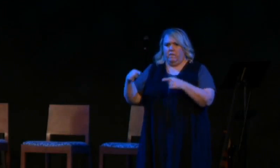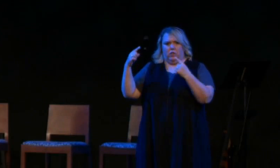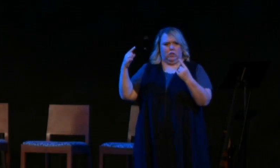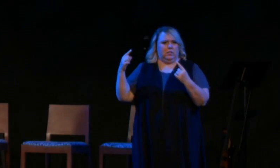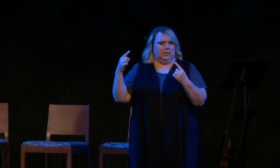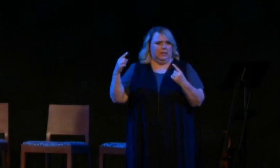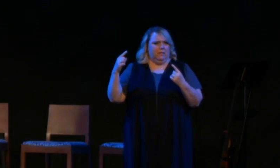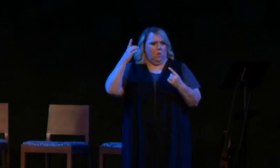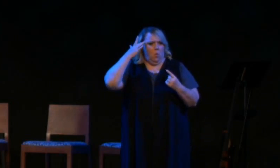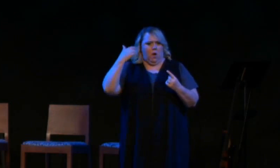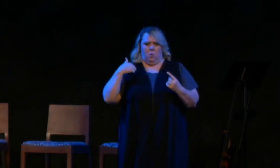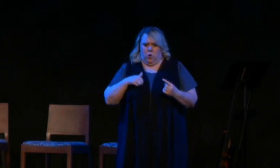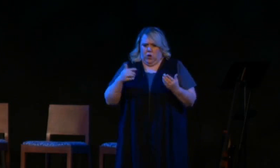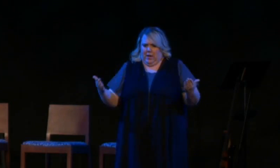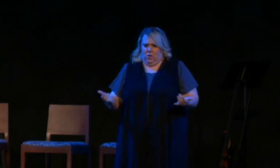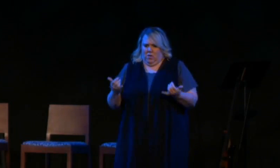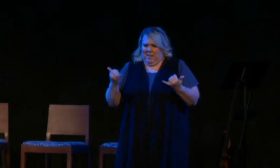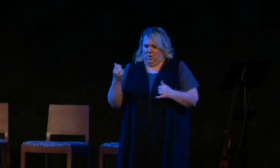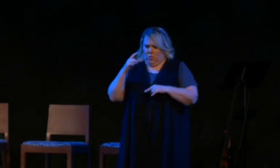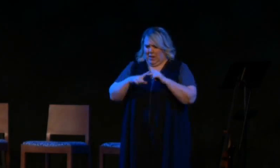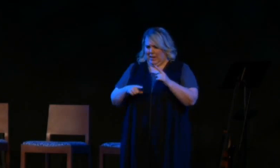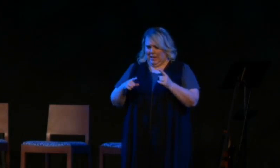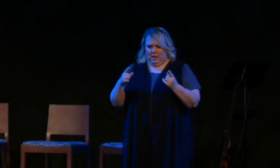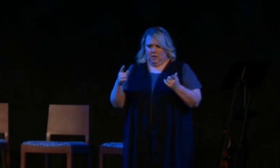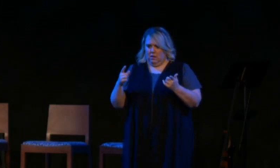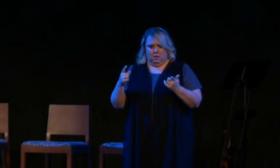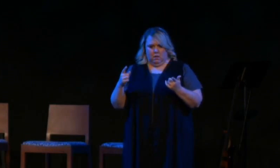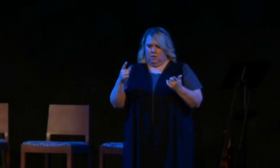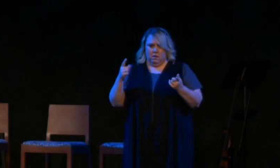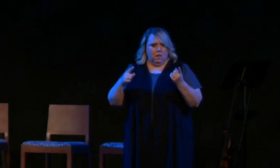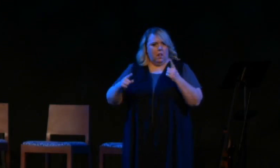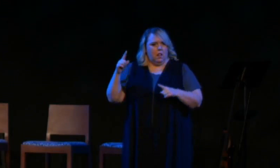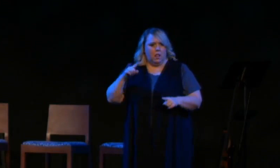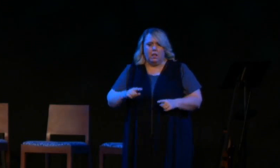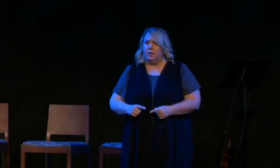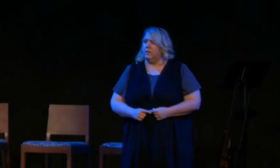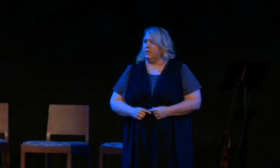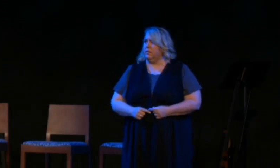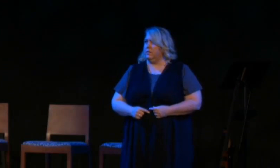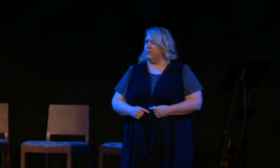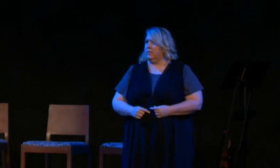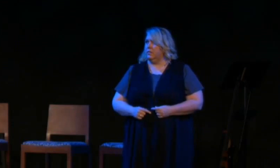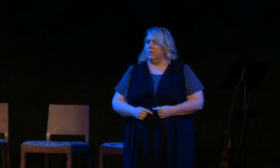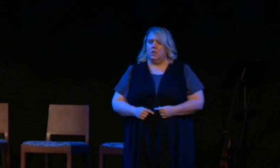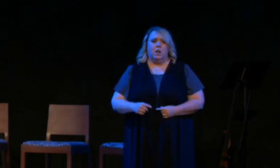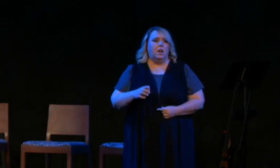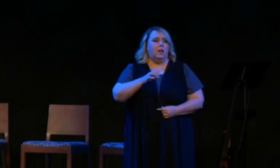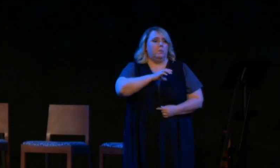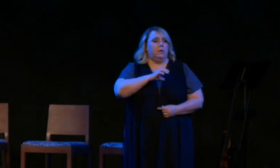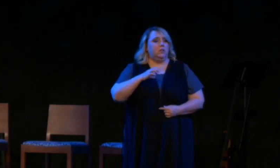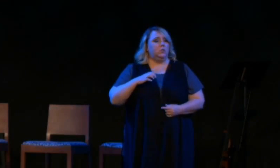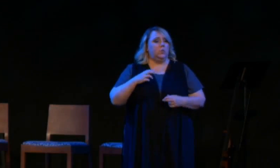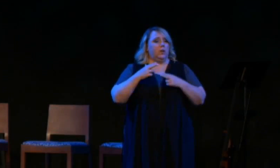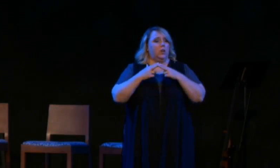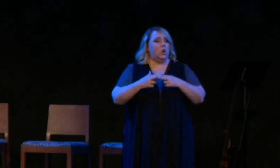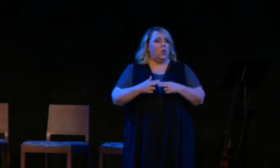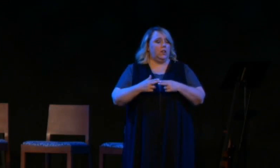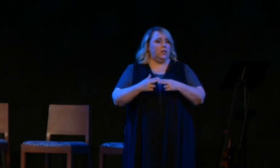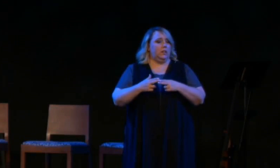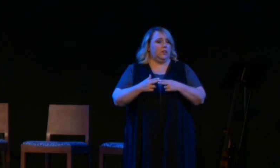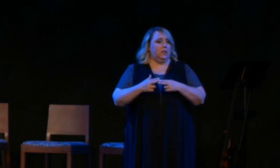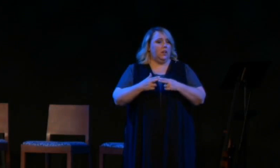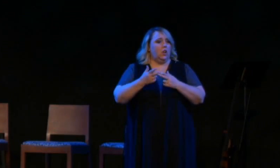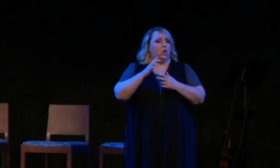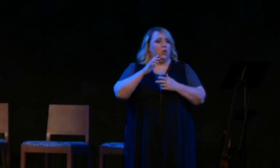to an impasse. And so on the commission, we called that creating space. We heard Bishop Palmer talk